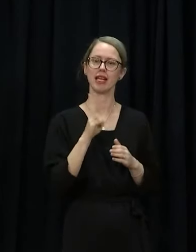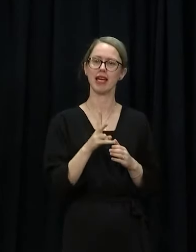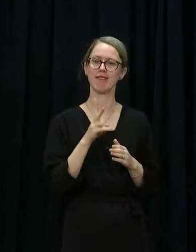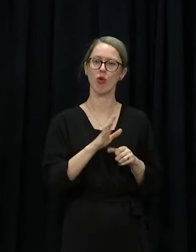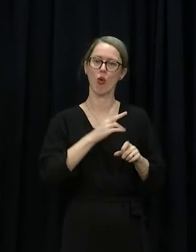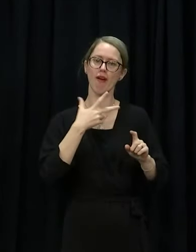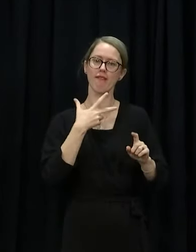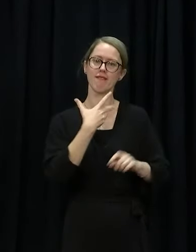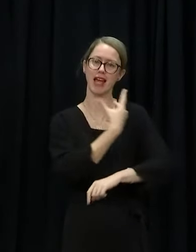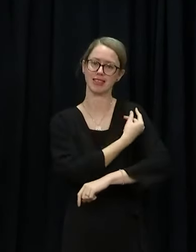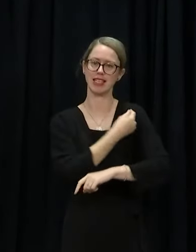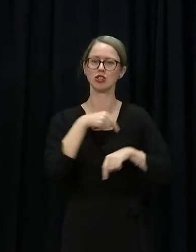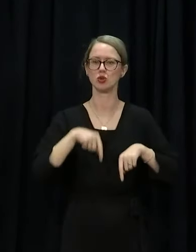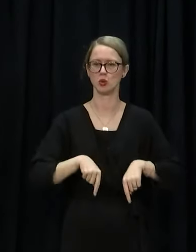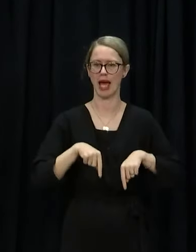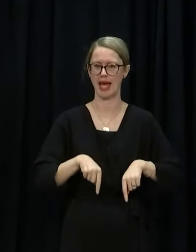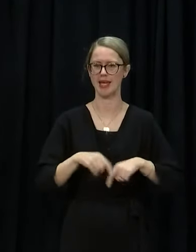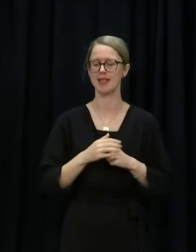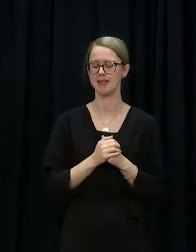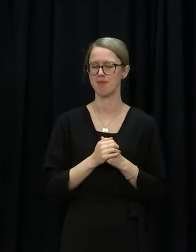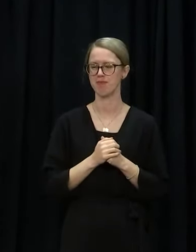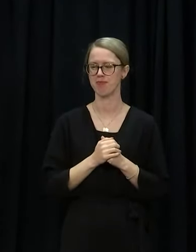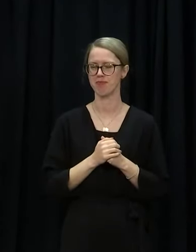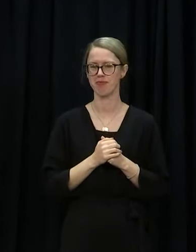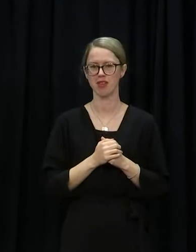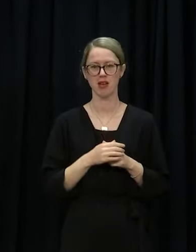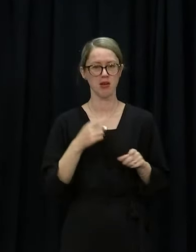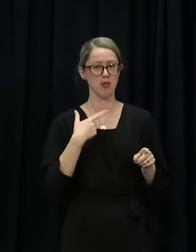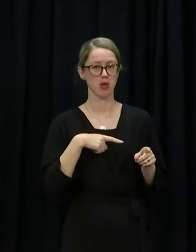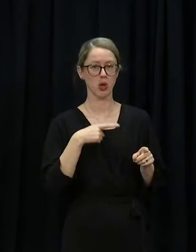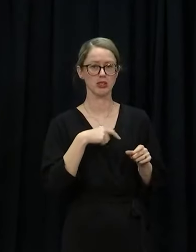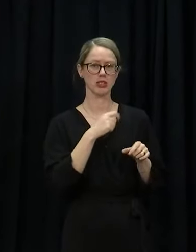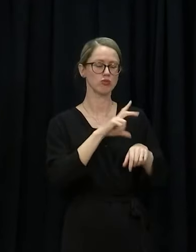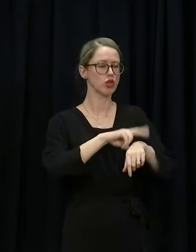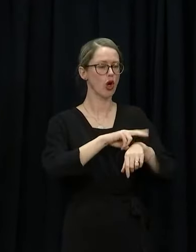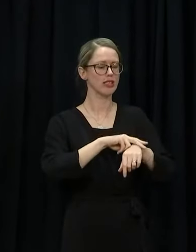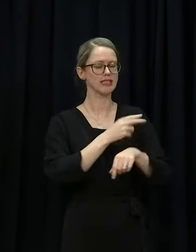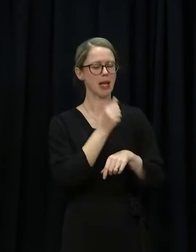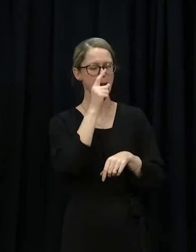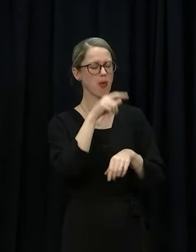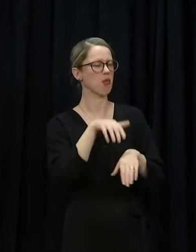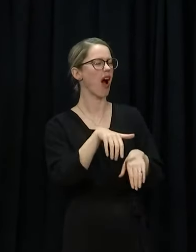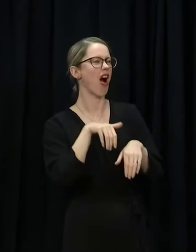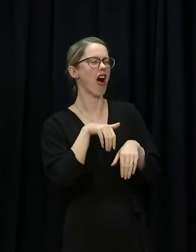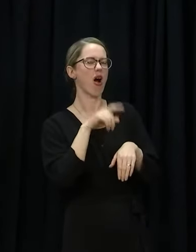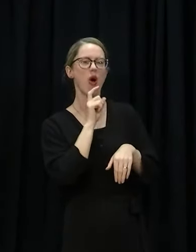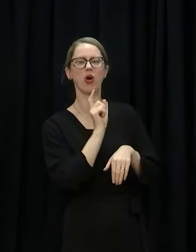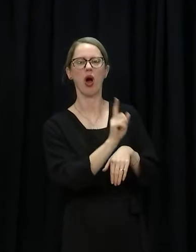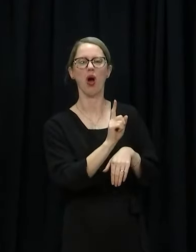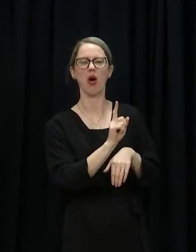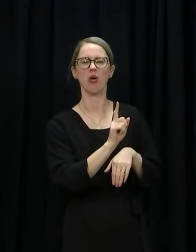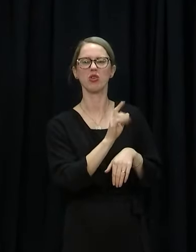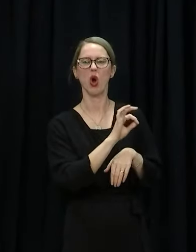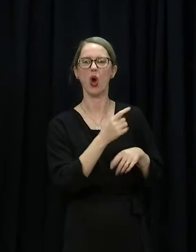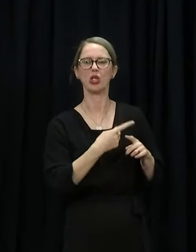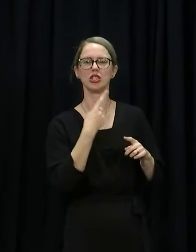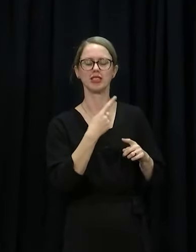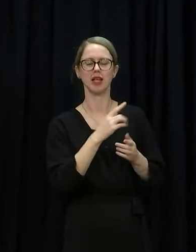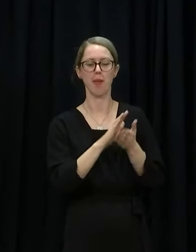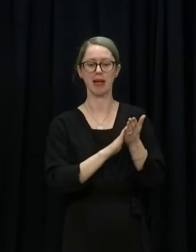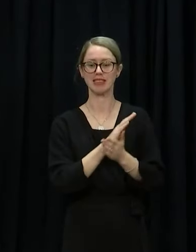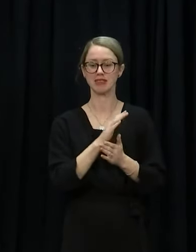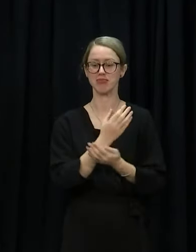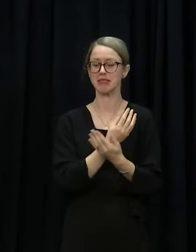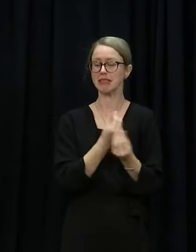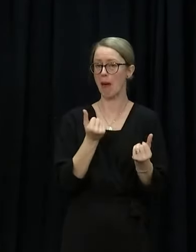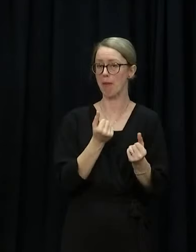Covid-19 vaccinations today, and with some less urgent appointments being cancelled as a result of level 4, many now have extra